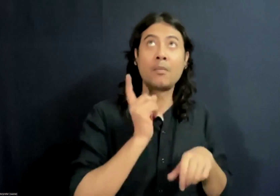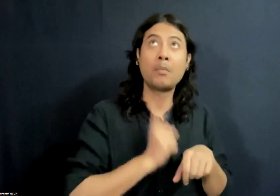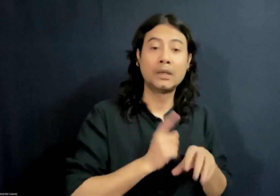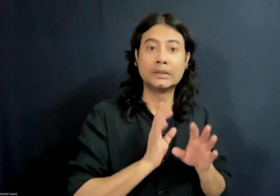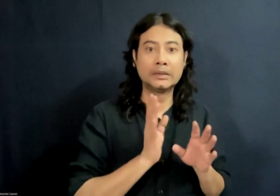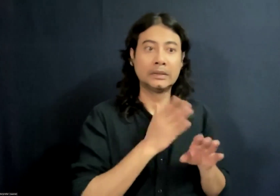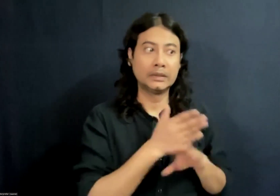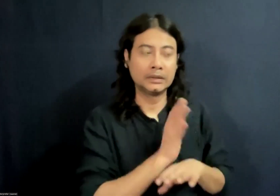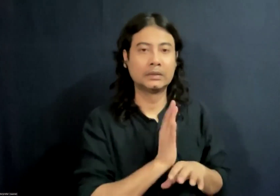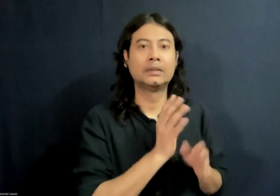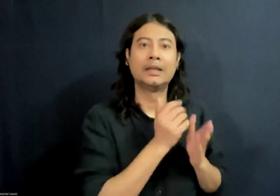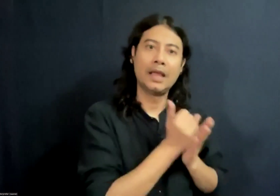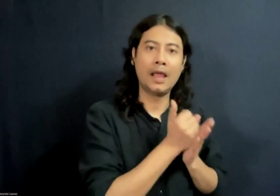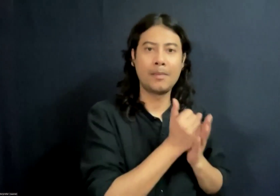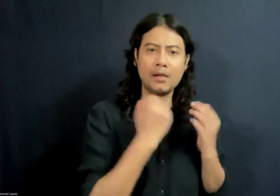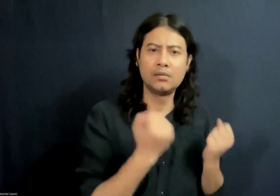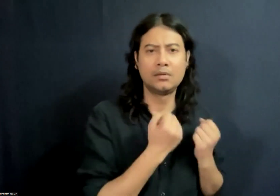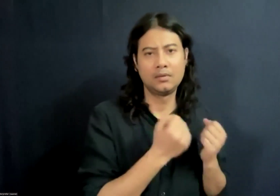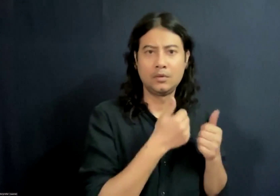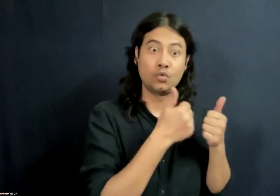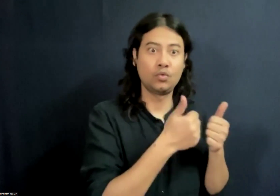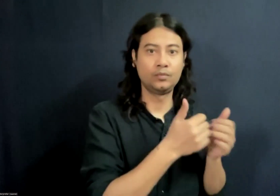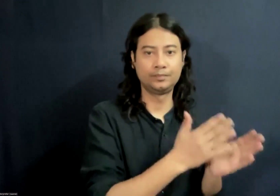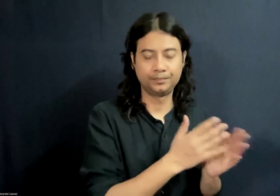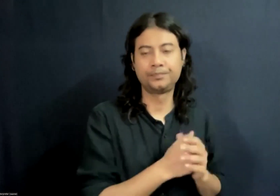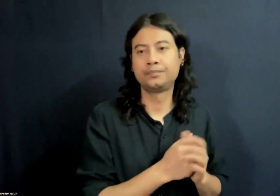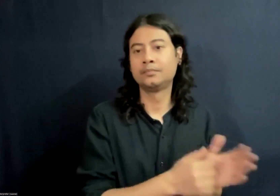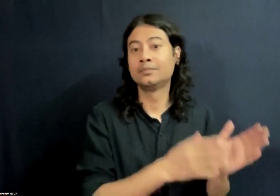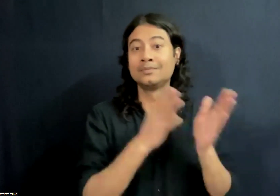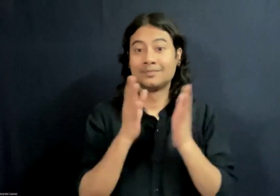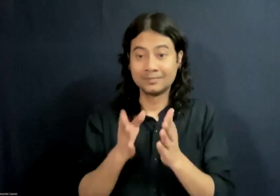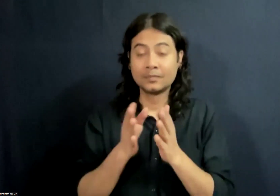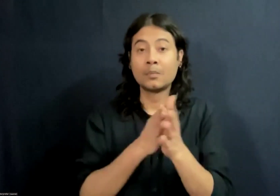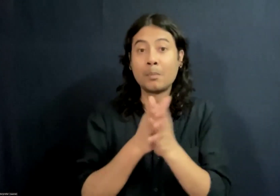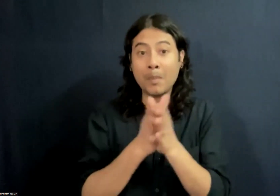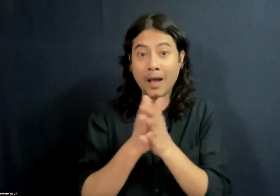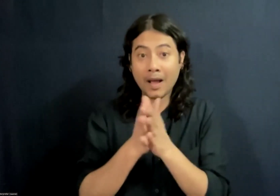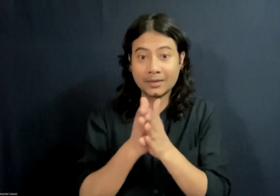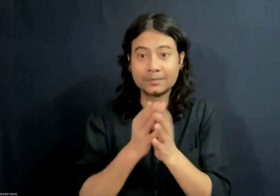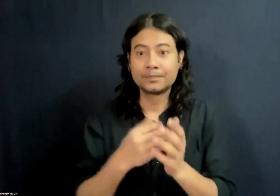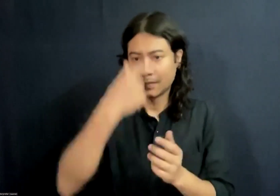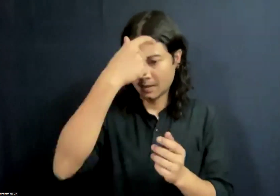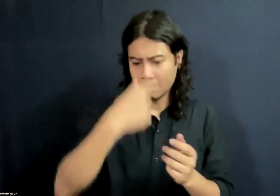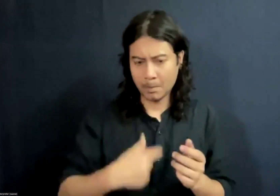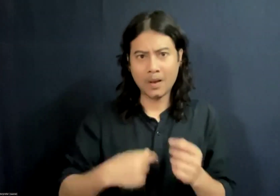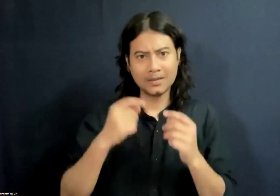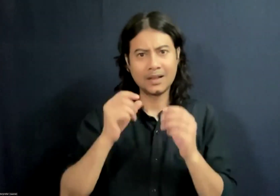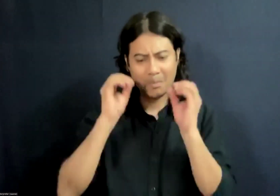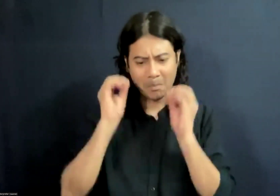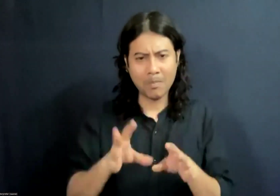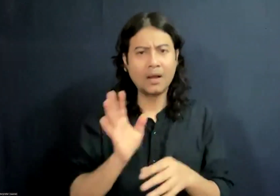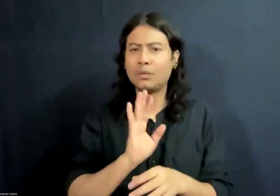right? In mode of passion, person is good, but he's very passionate about everything. He's